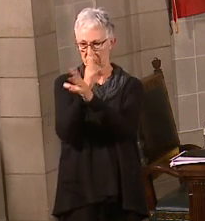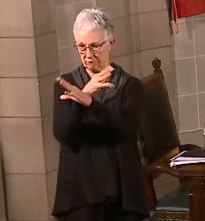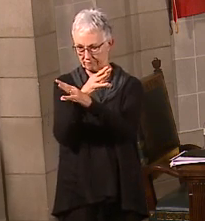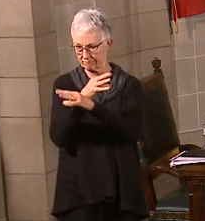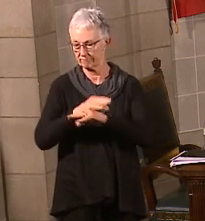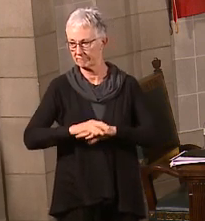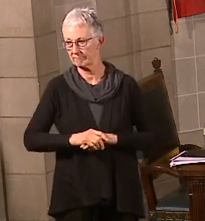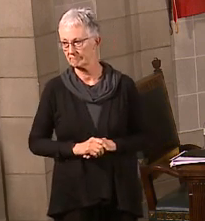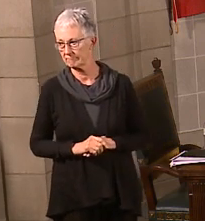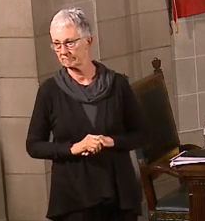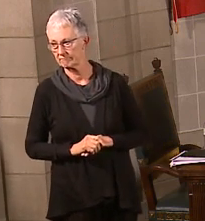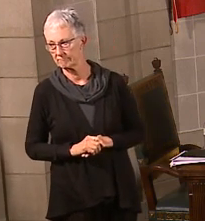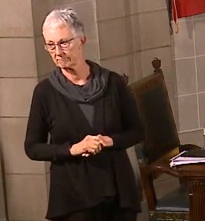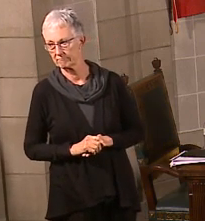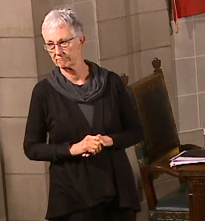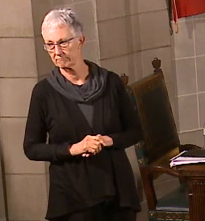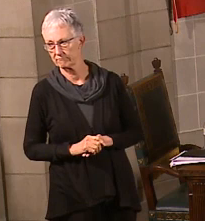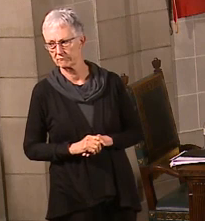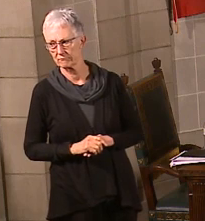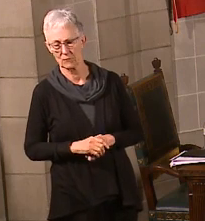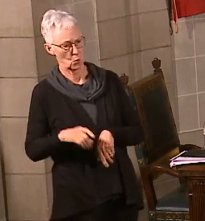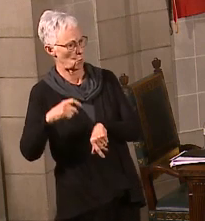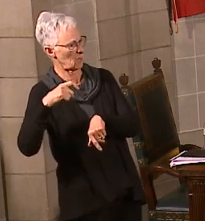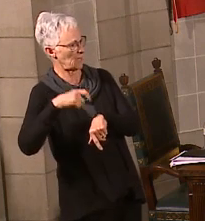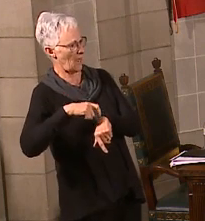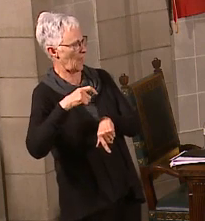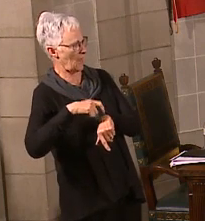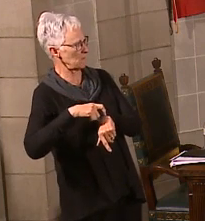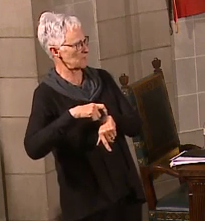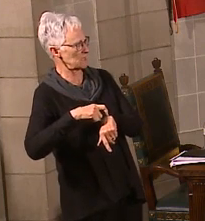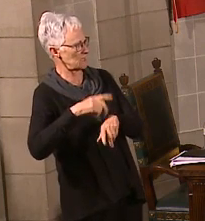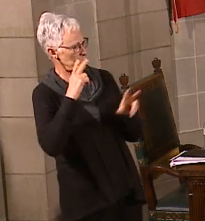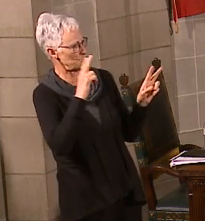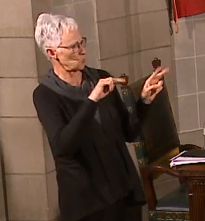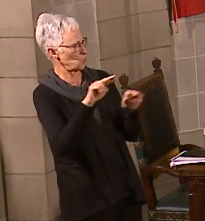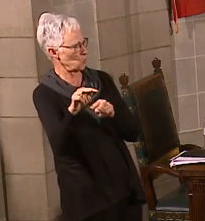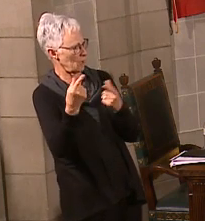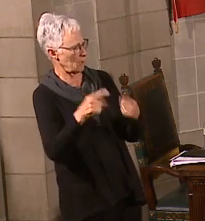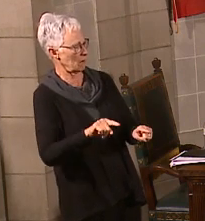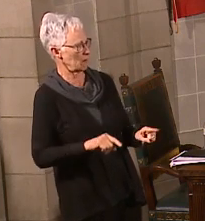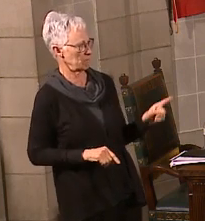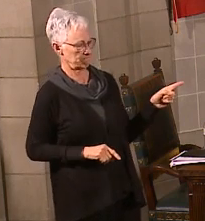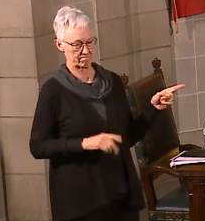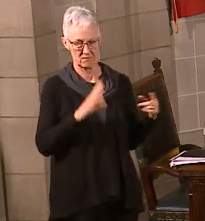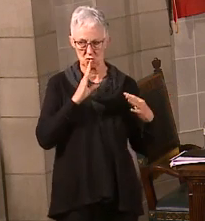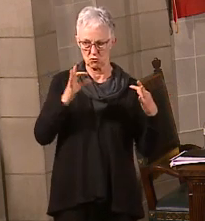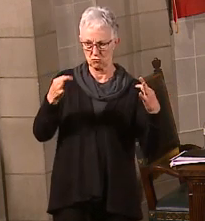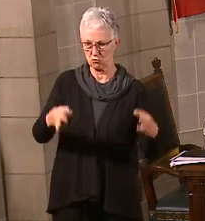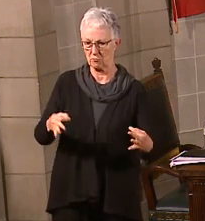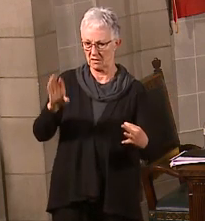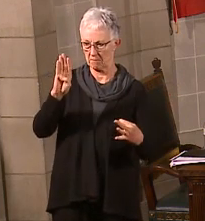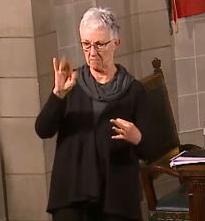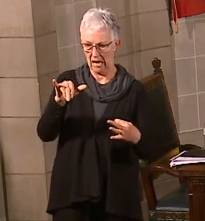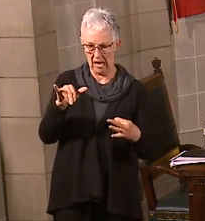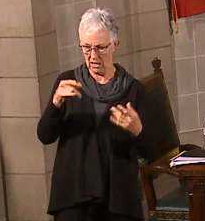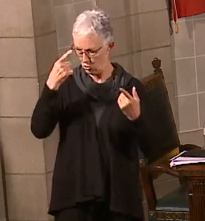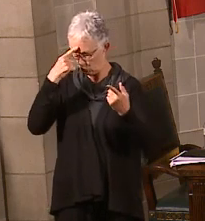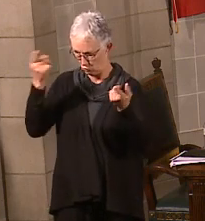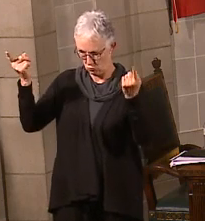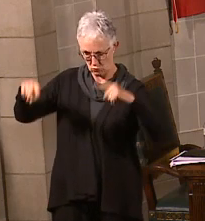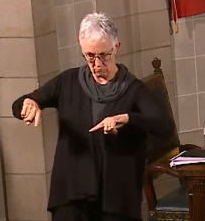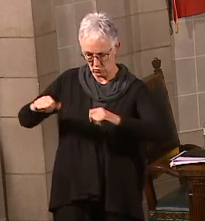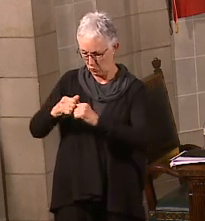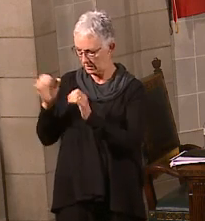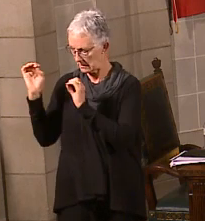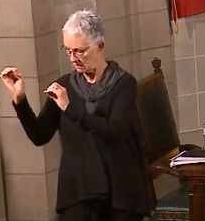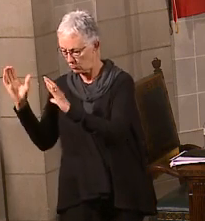know what times will those tours be available? Those are to be determined by the professional staff at the zoo in conjunction with the teachers